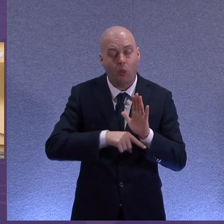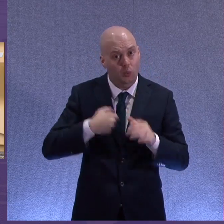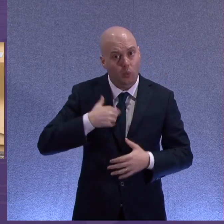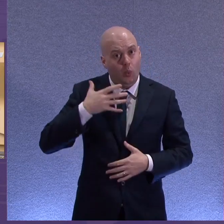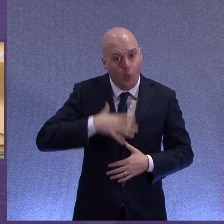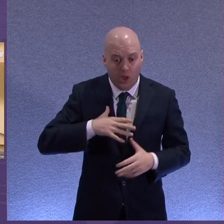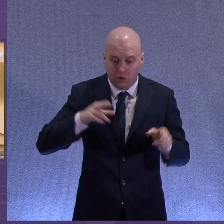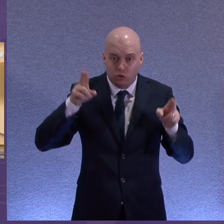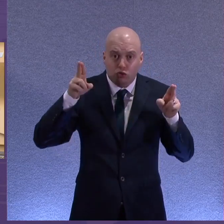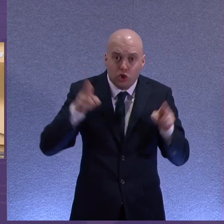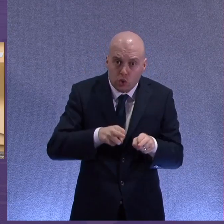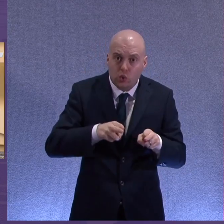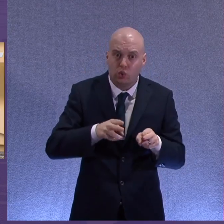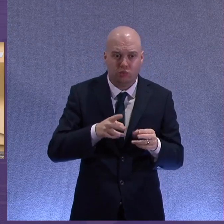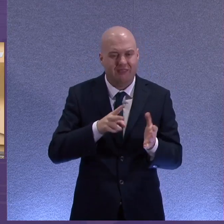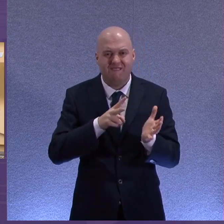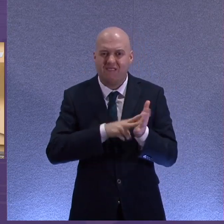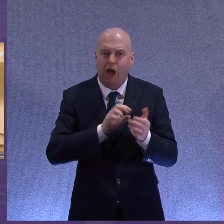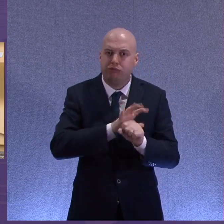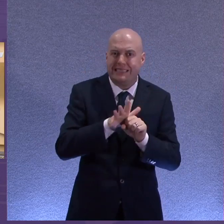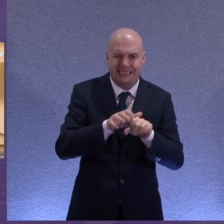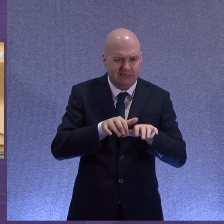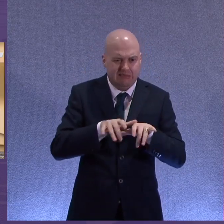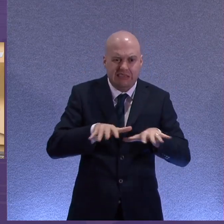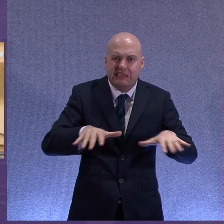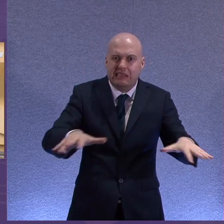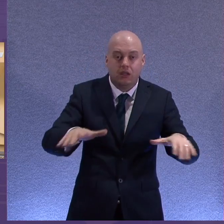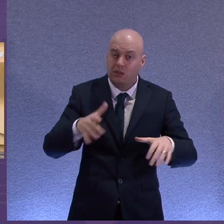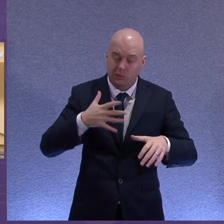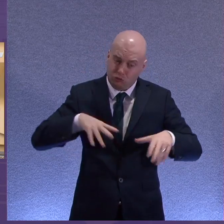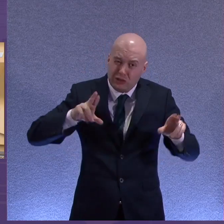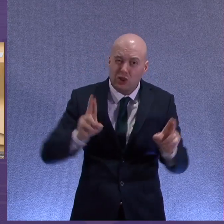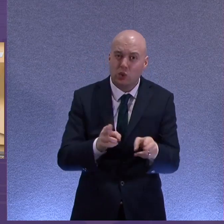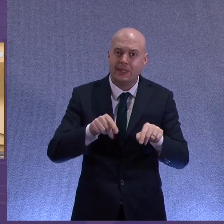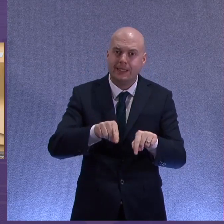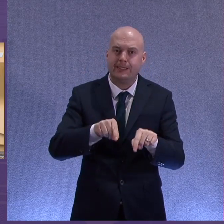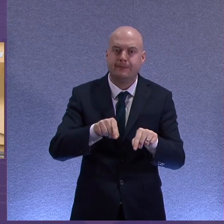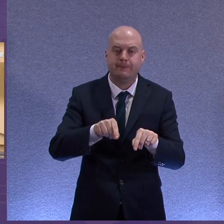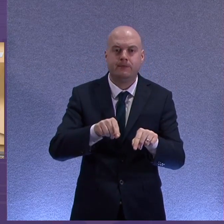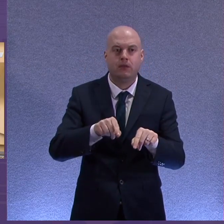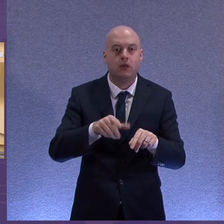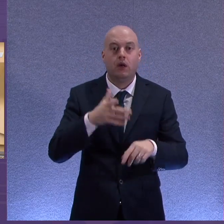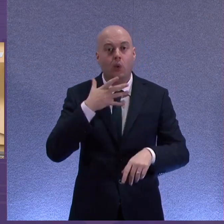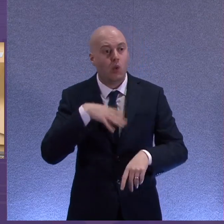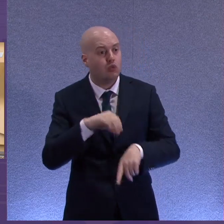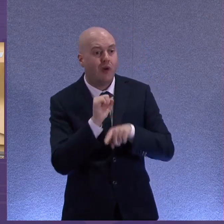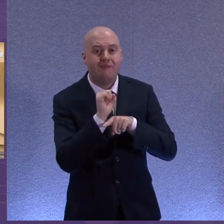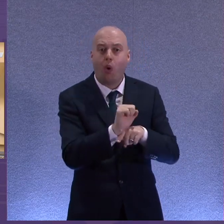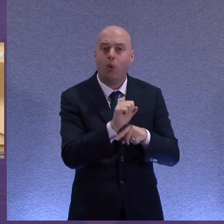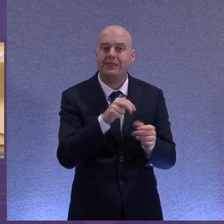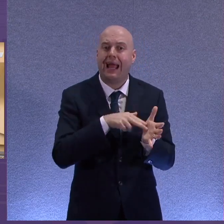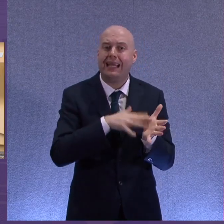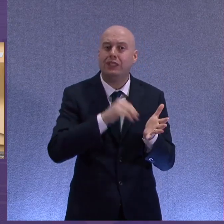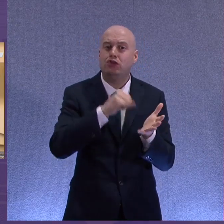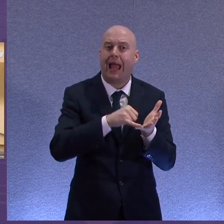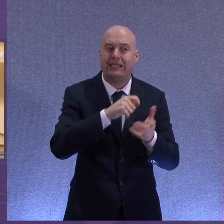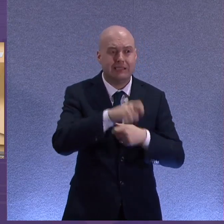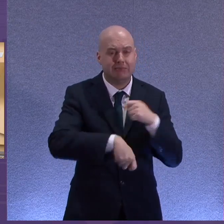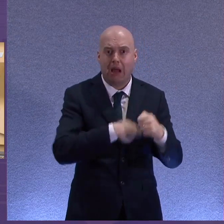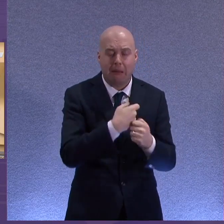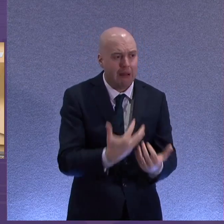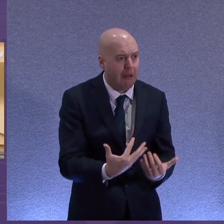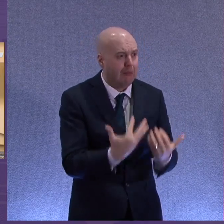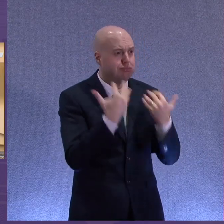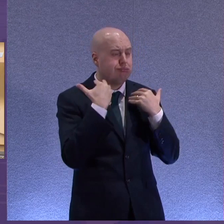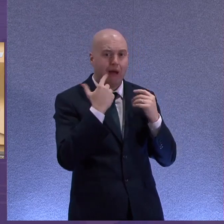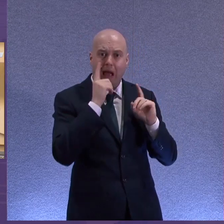to reduce its peak impact. They're essential to seek to avoid our NHS becoming overwhelmed so that it can instead